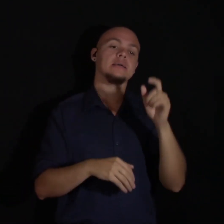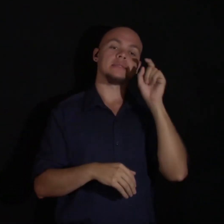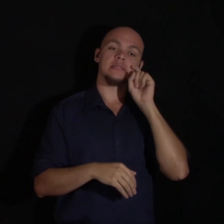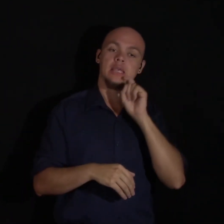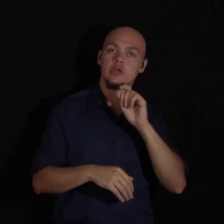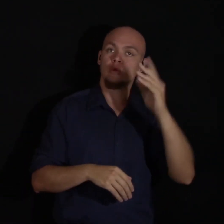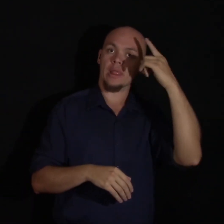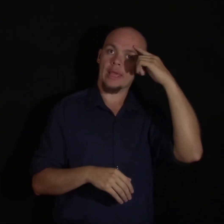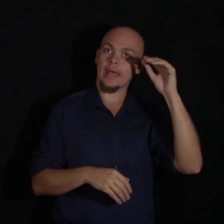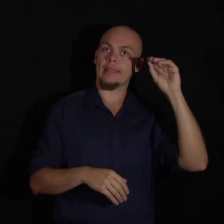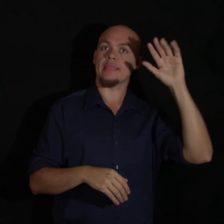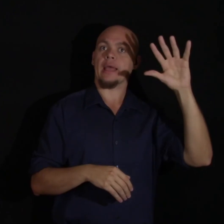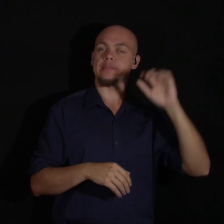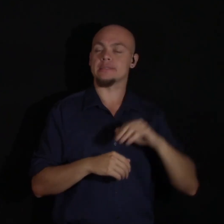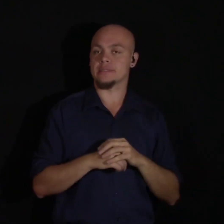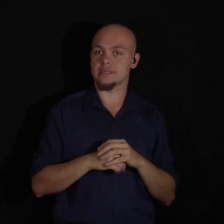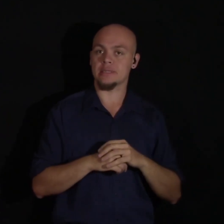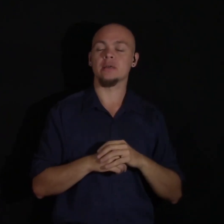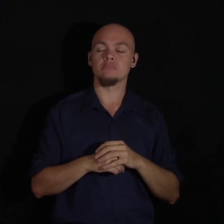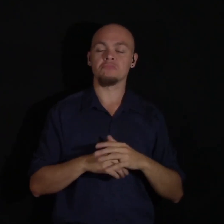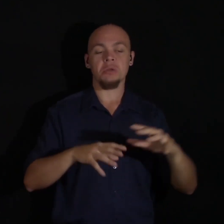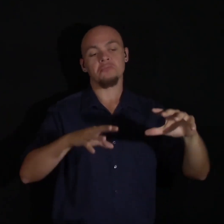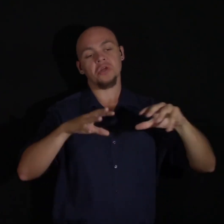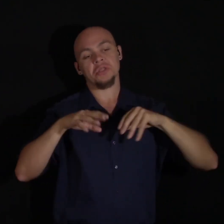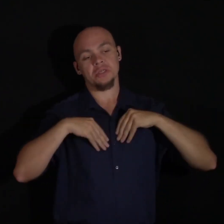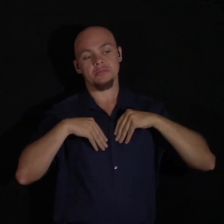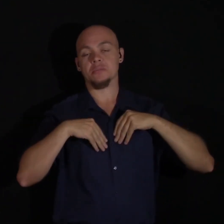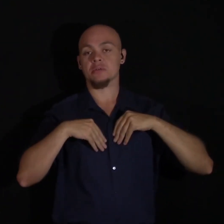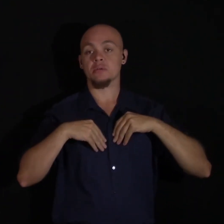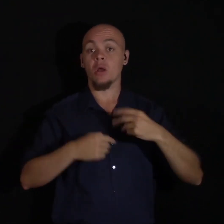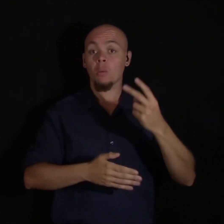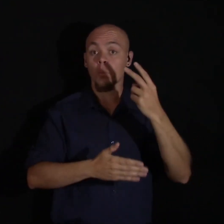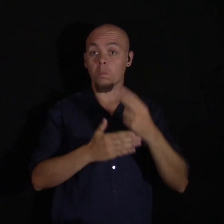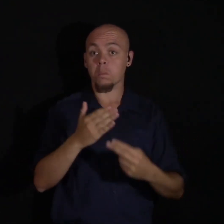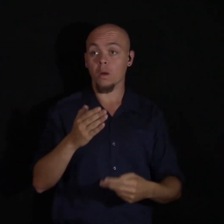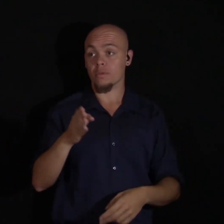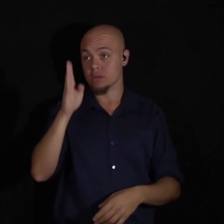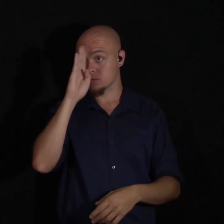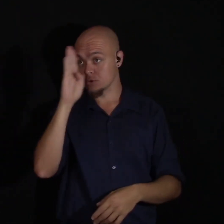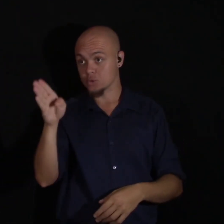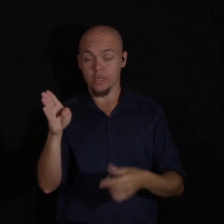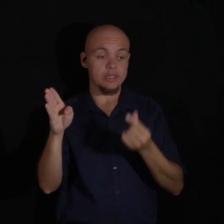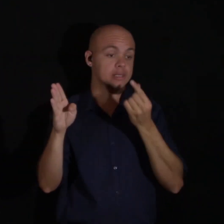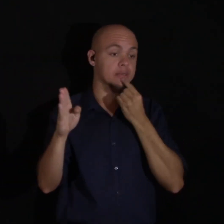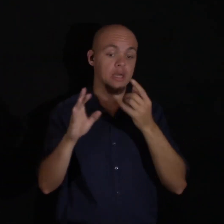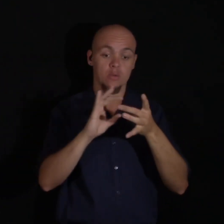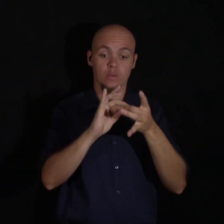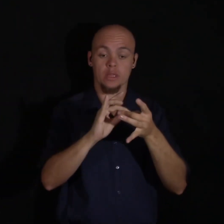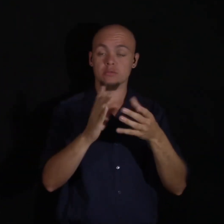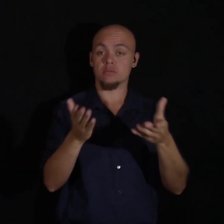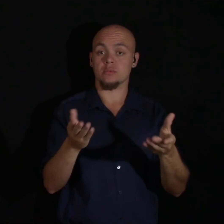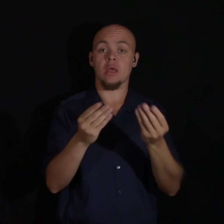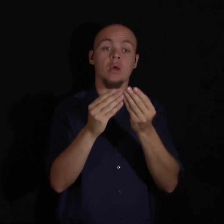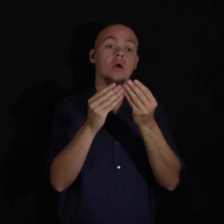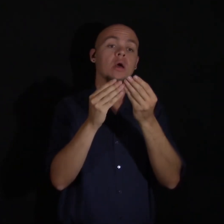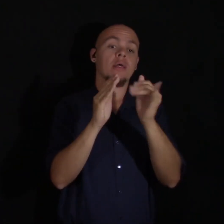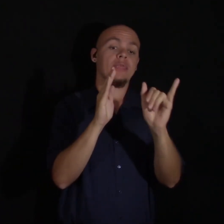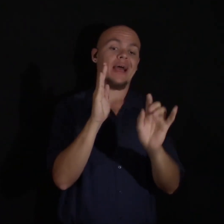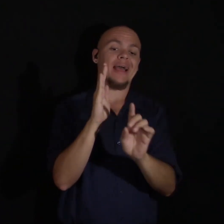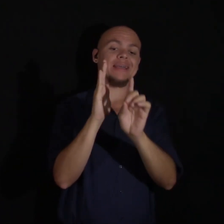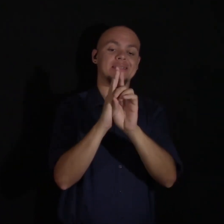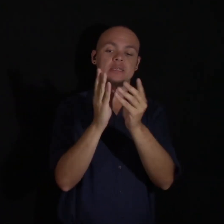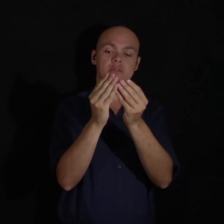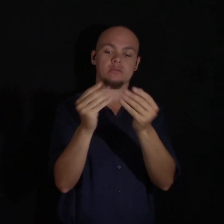accepting society, homosexuality and heterosexuality, I think, will begin to fade as